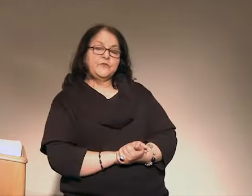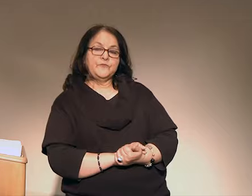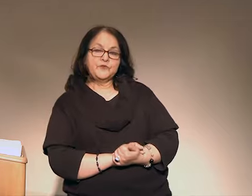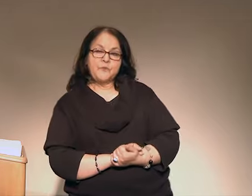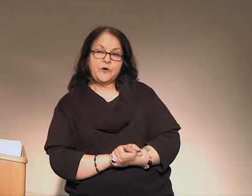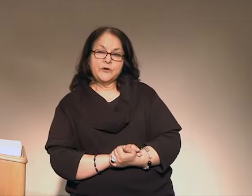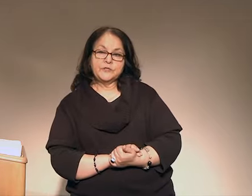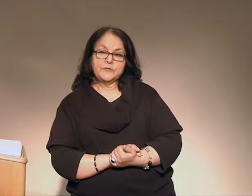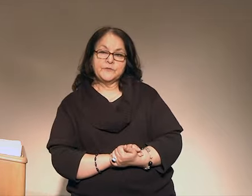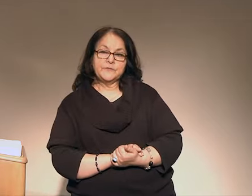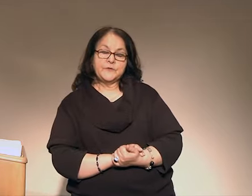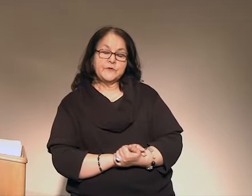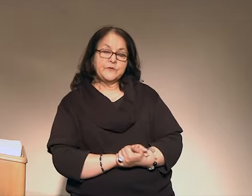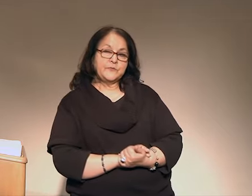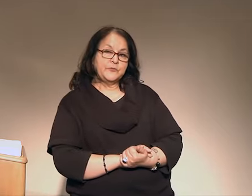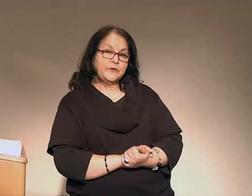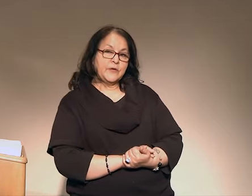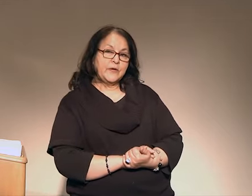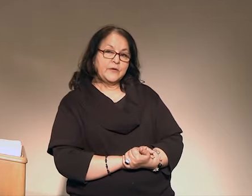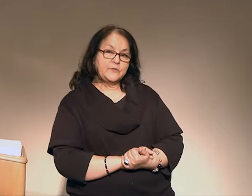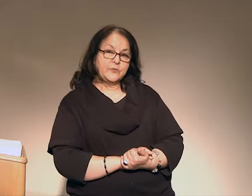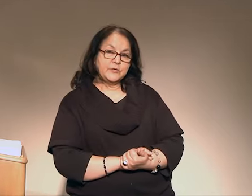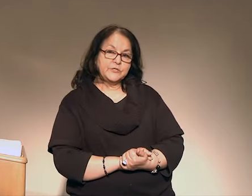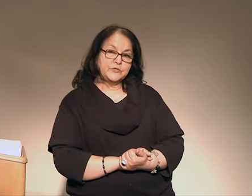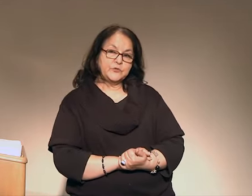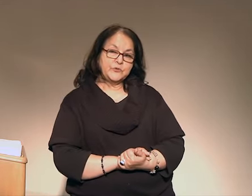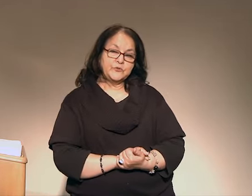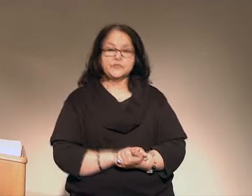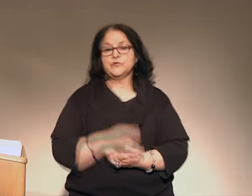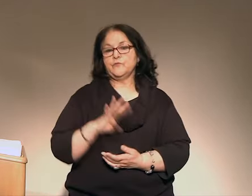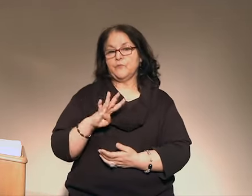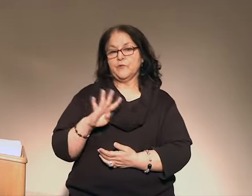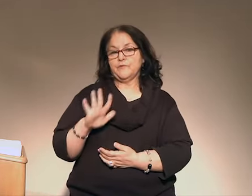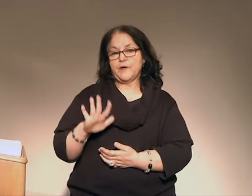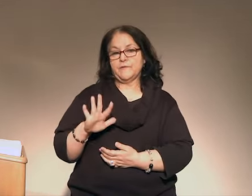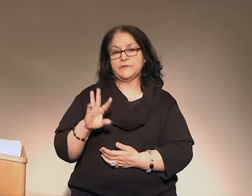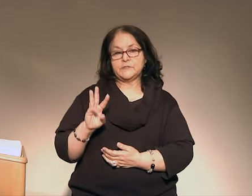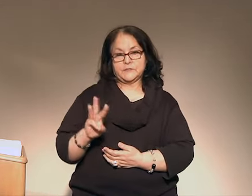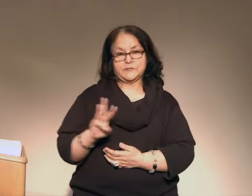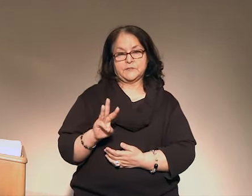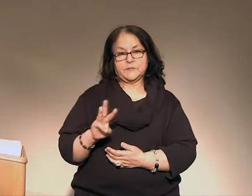first part of the book, and we will continue with units 4, 5, and 6.